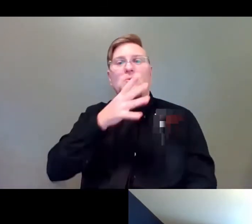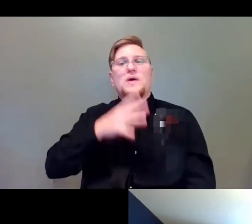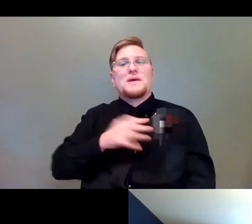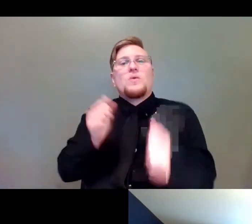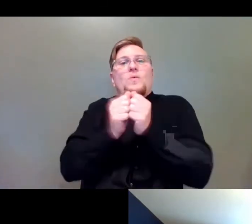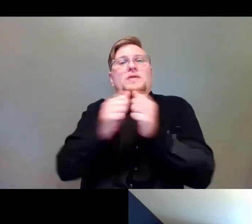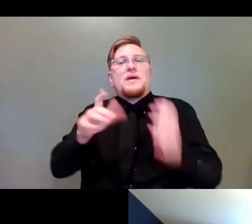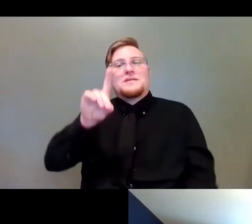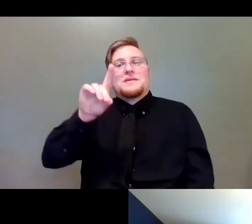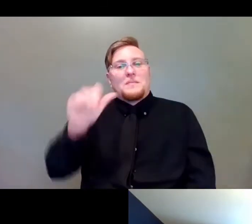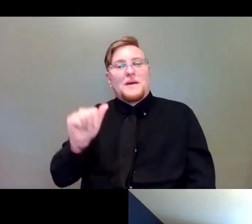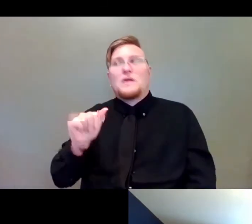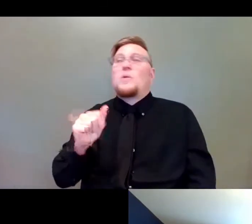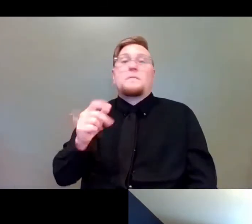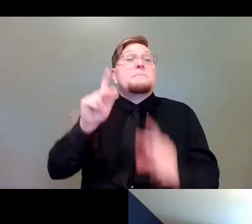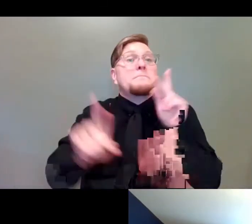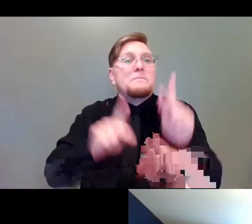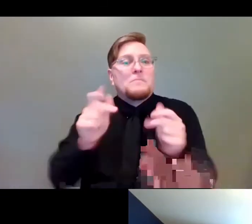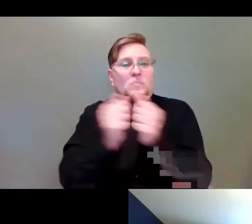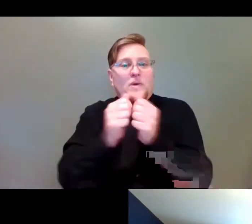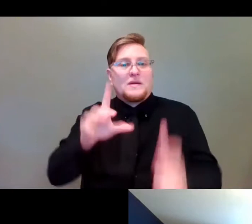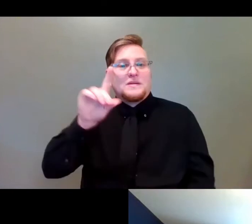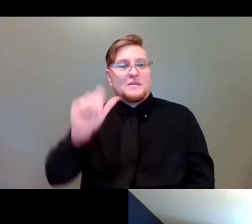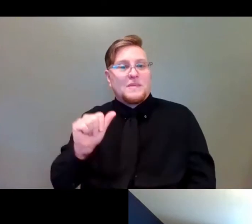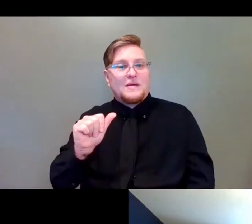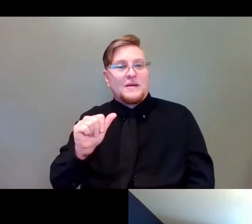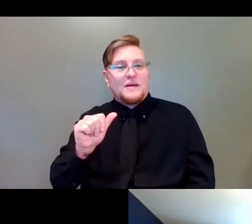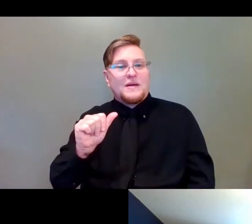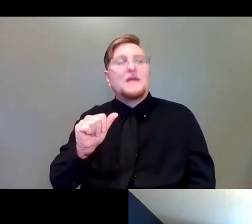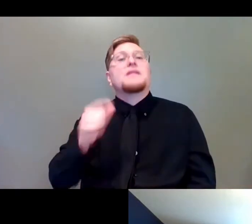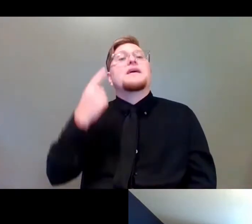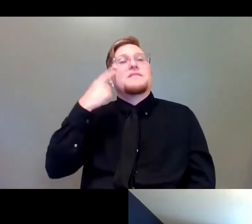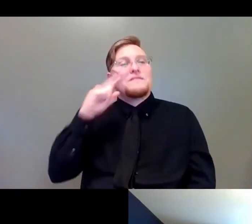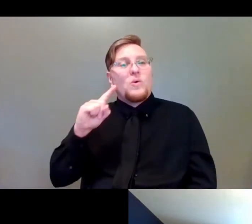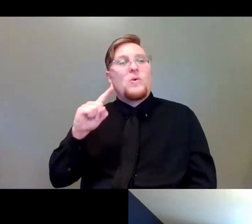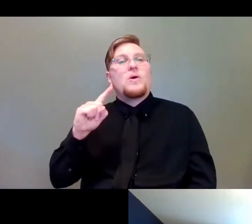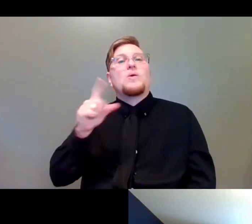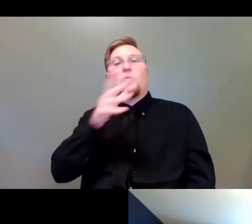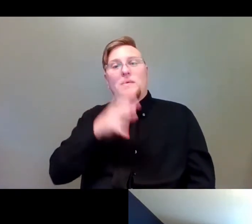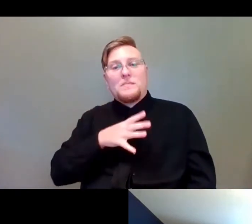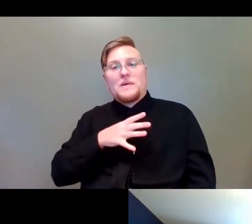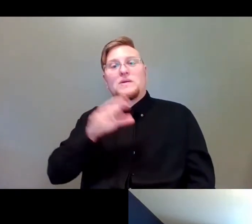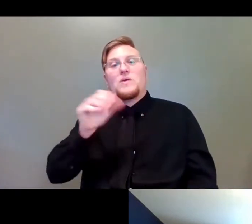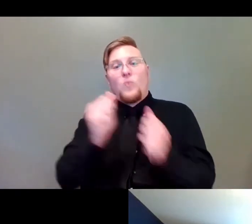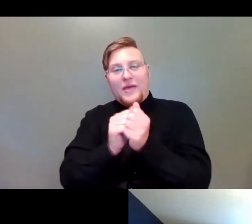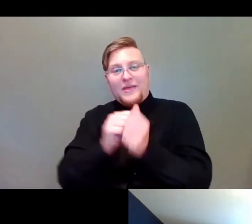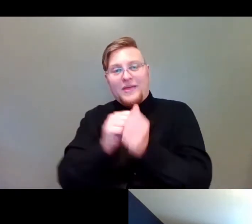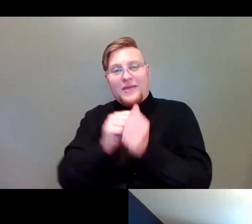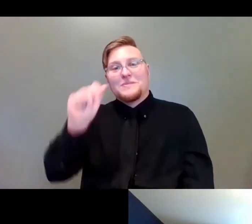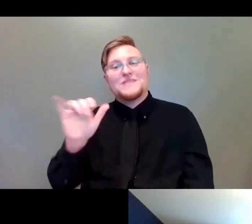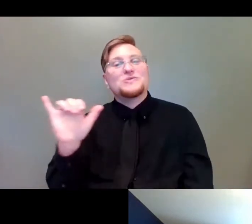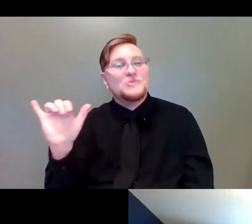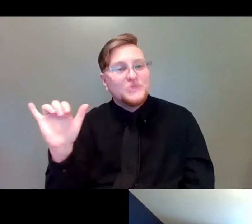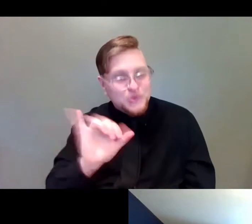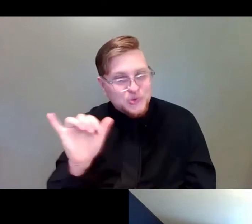or non-disabled people are doing, those are your programs. And so we as Wild women are just